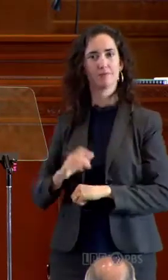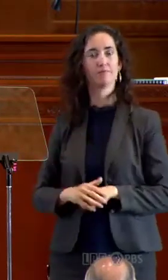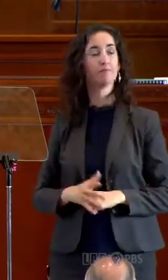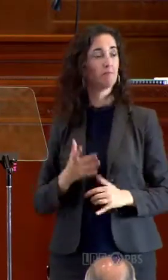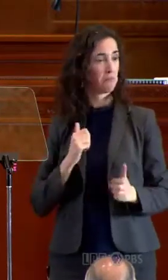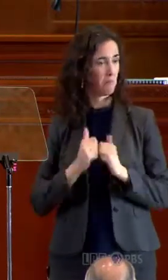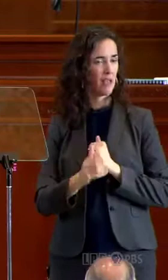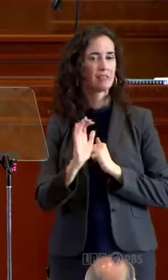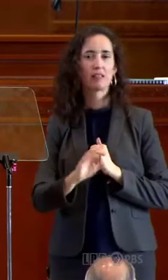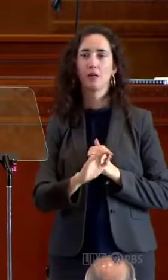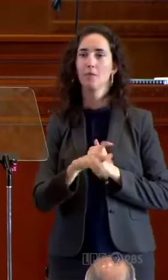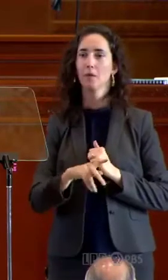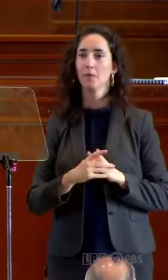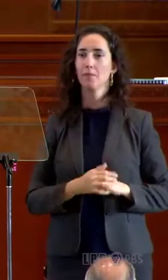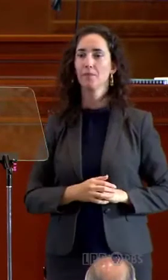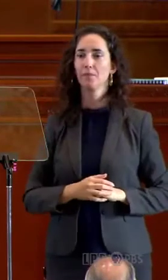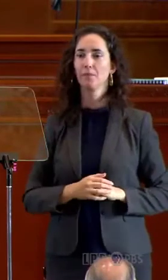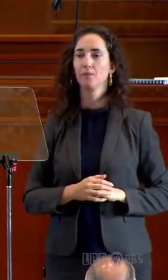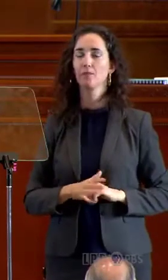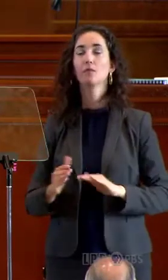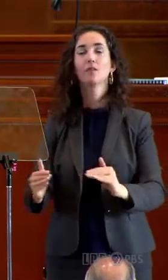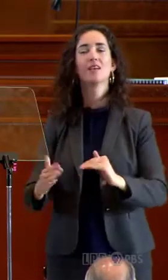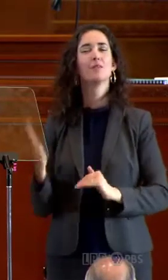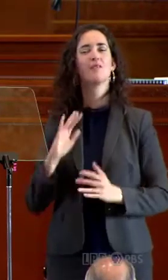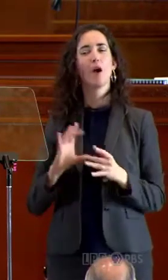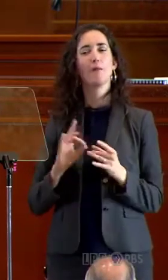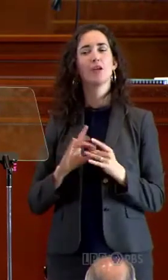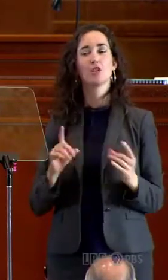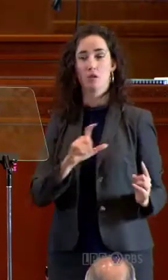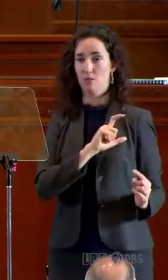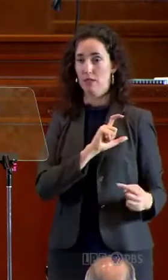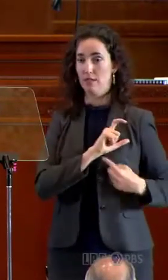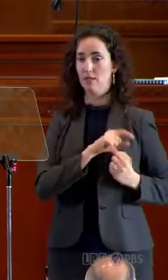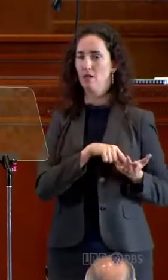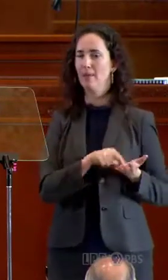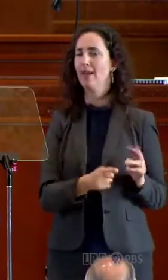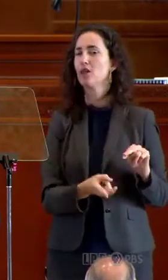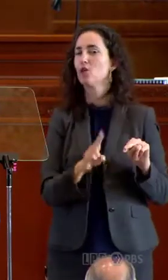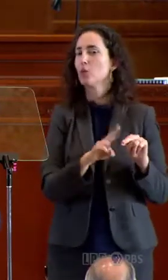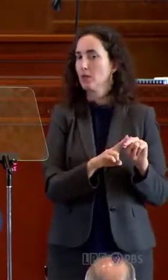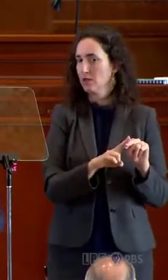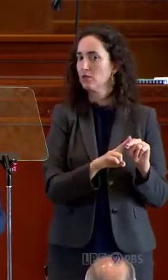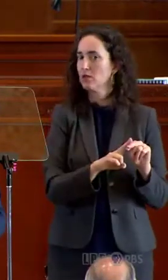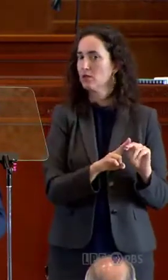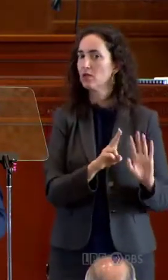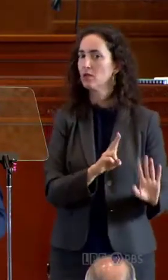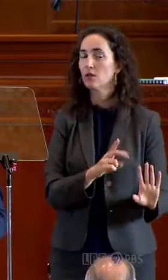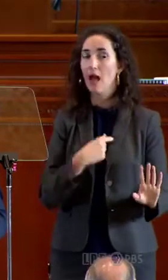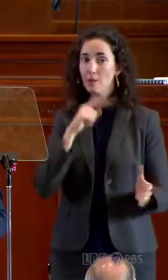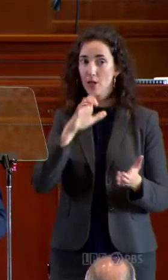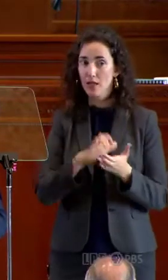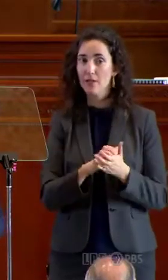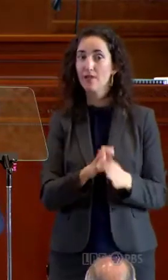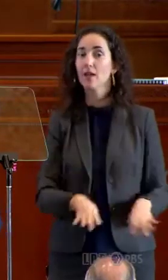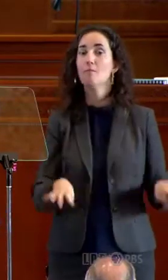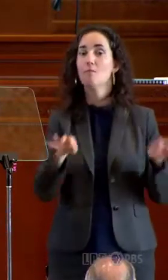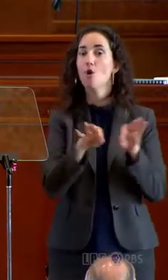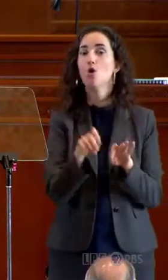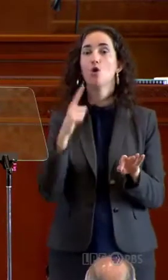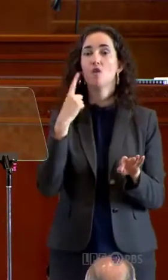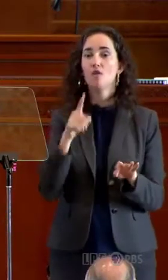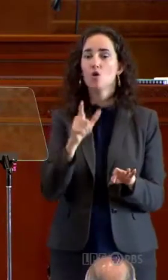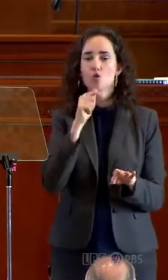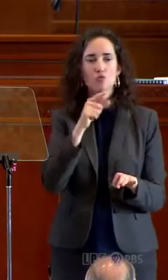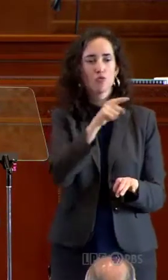I mentioned earlier the proposed increase for supplemental pay for law enforcement officers, something that I believe is important to attract and retain the